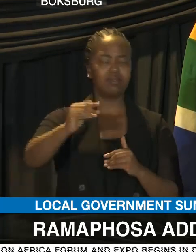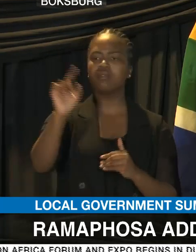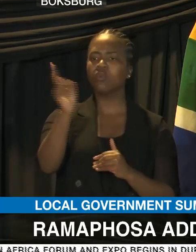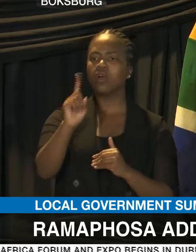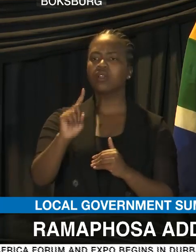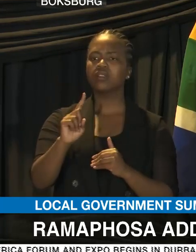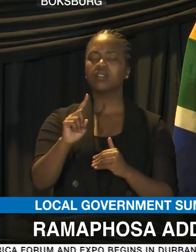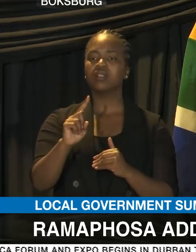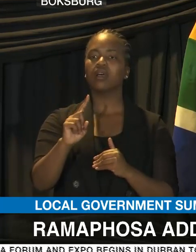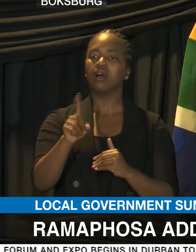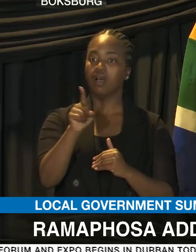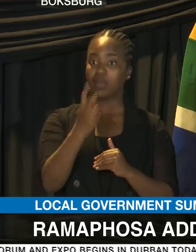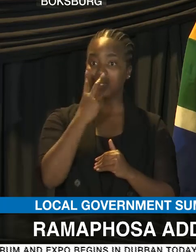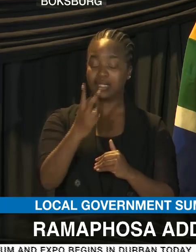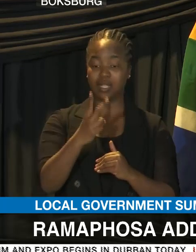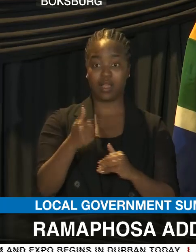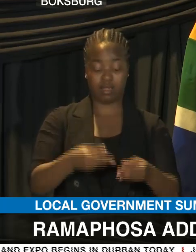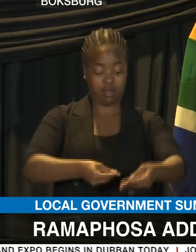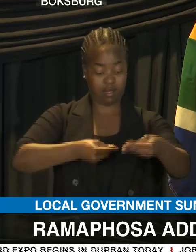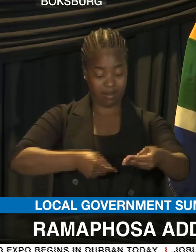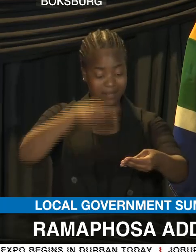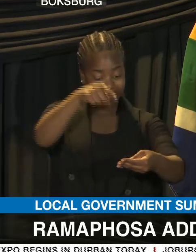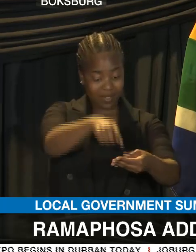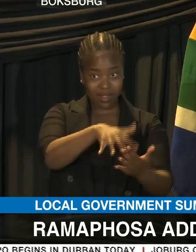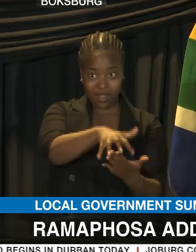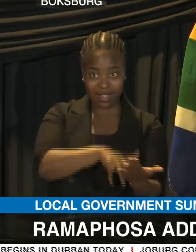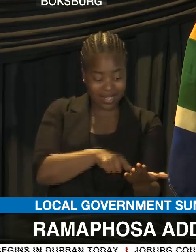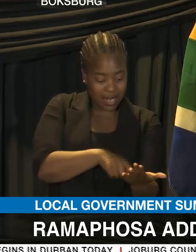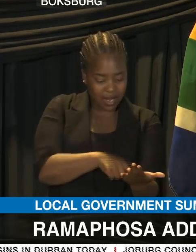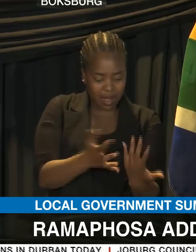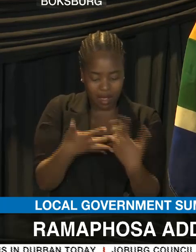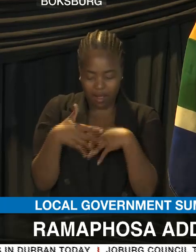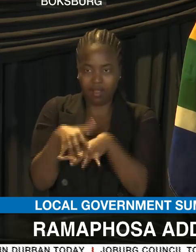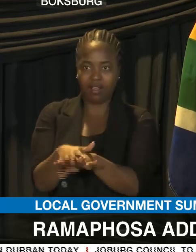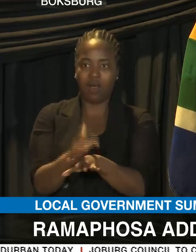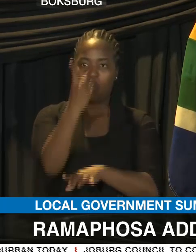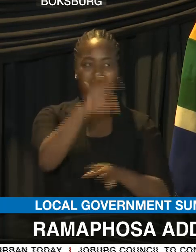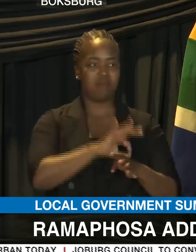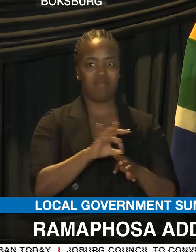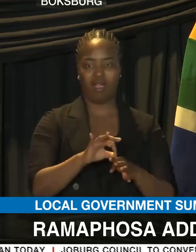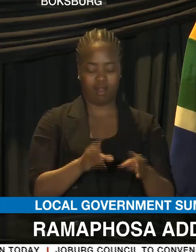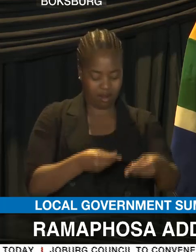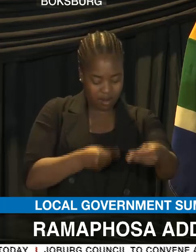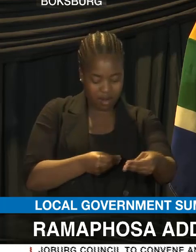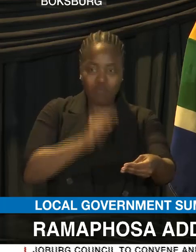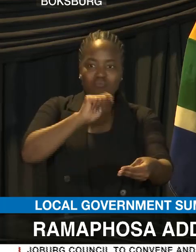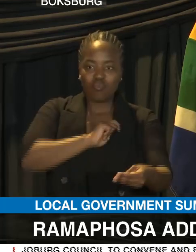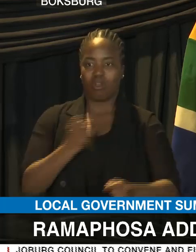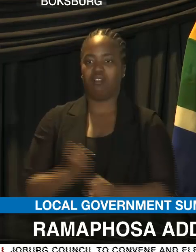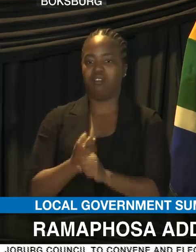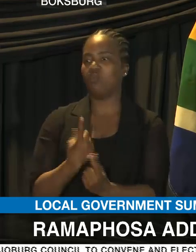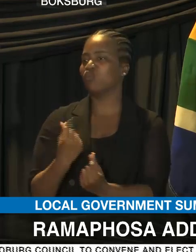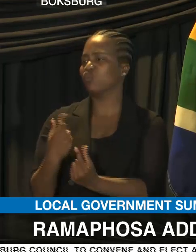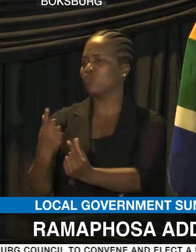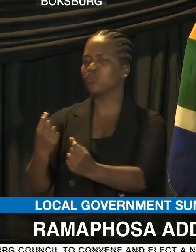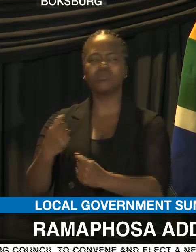to translate the district development model one plans into reality. And